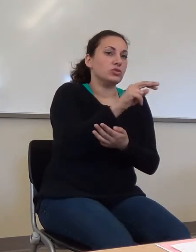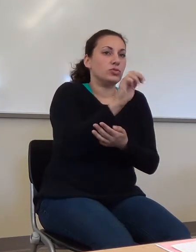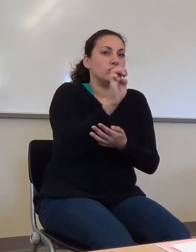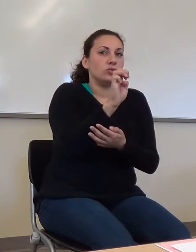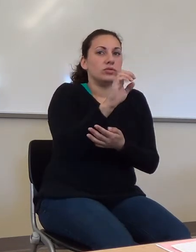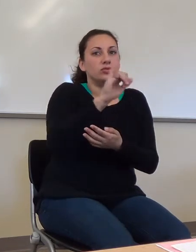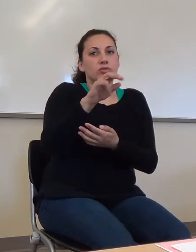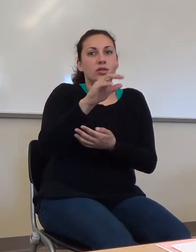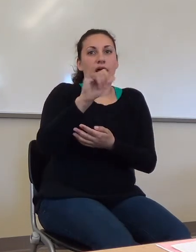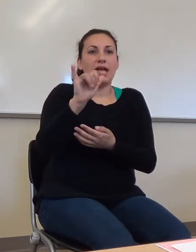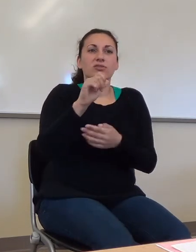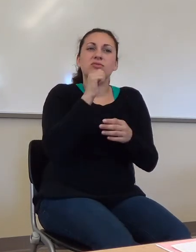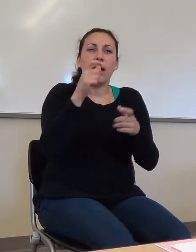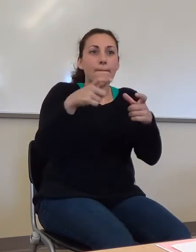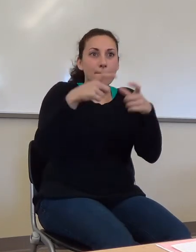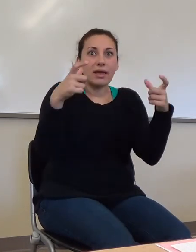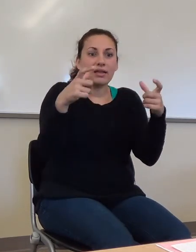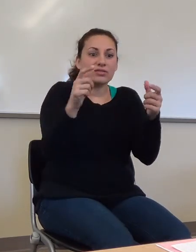big enough yet.